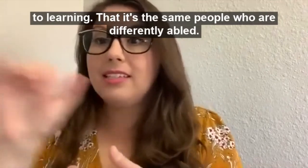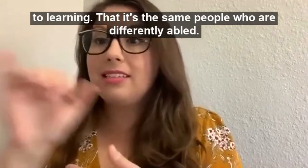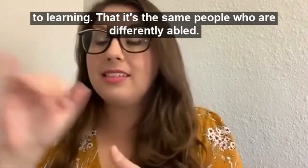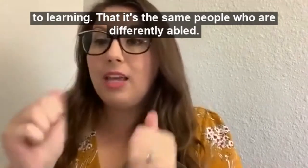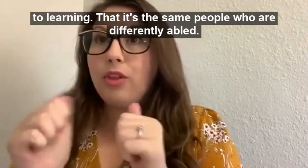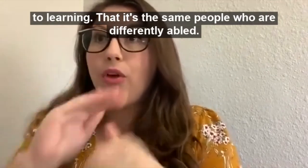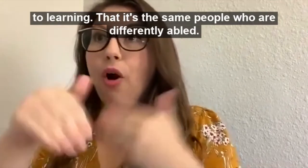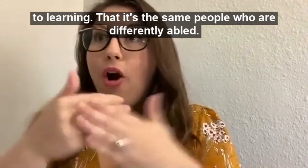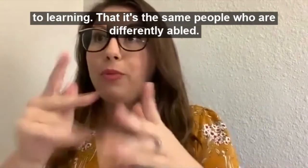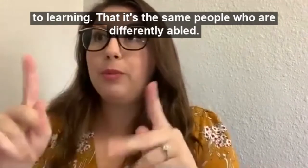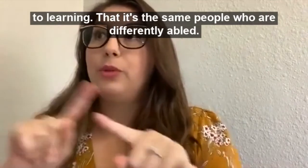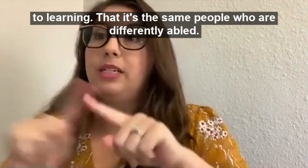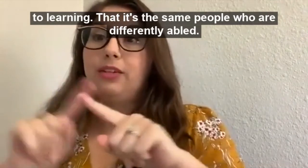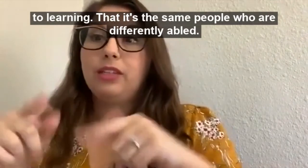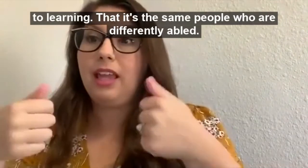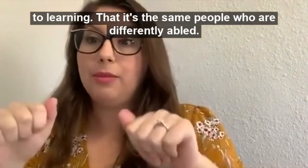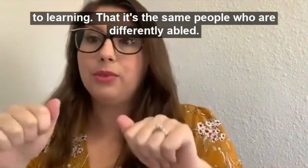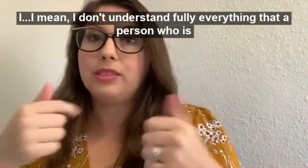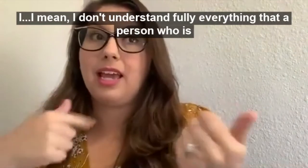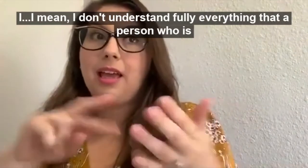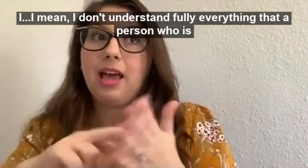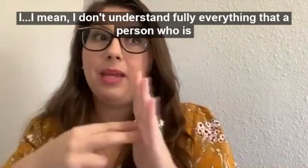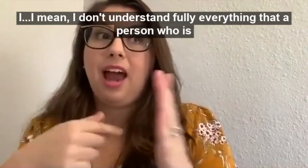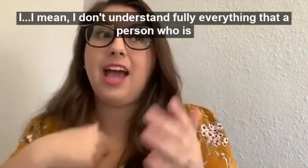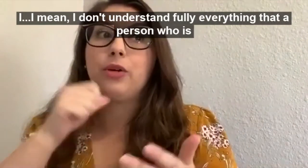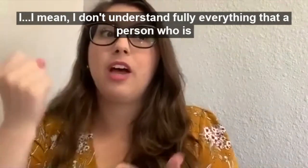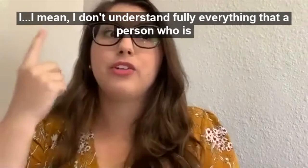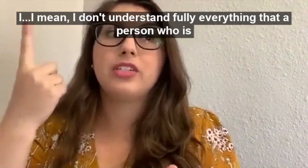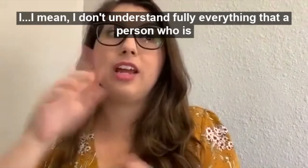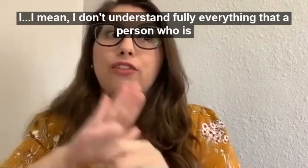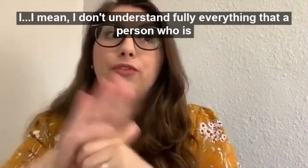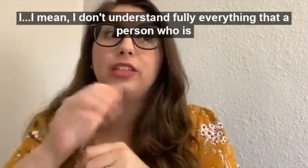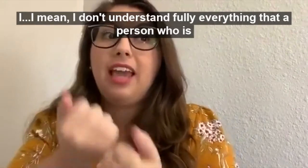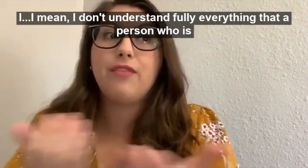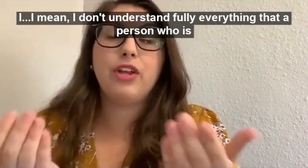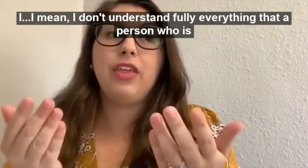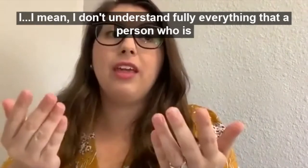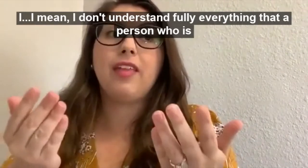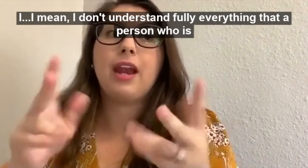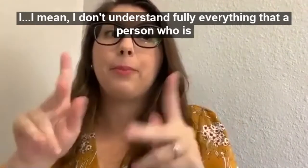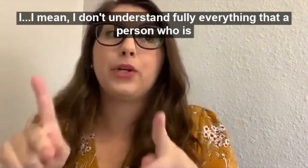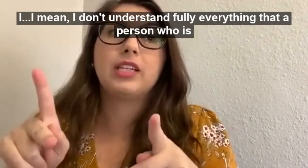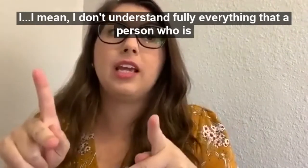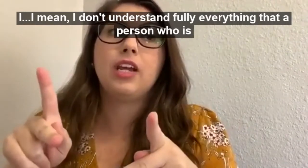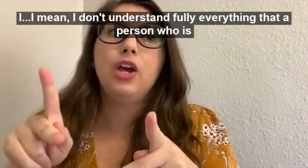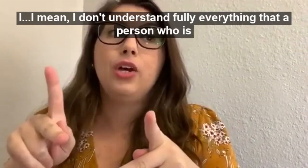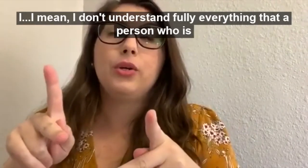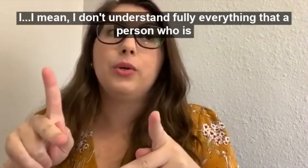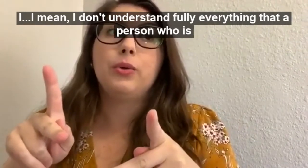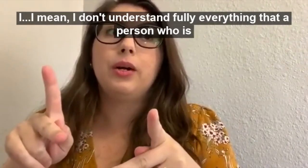the same with all people who are differently abled. I mean, I don't understand fully everything that a person who